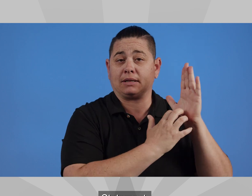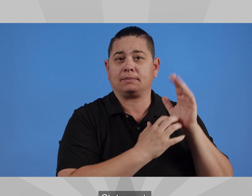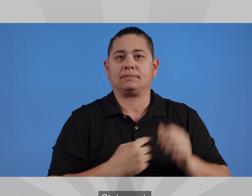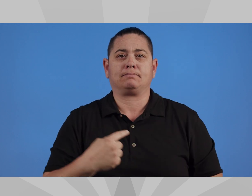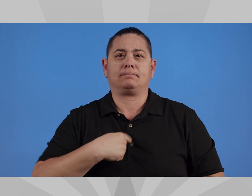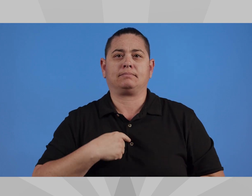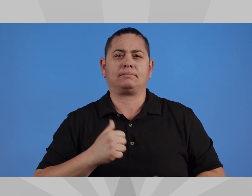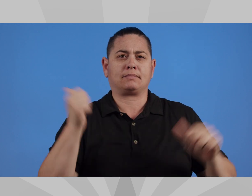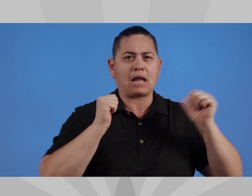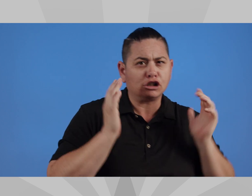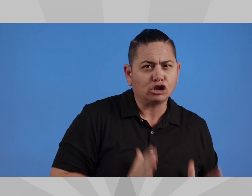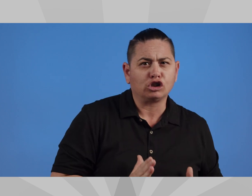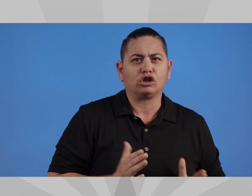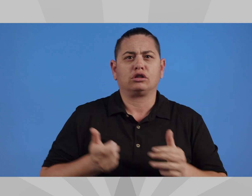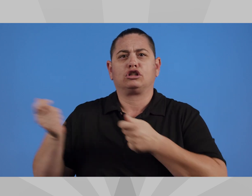Statement: